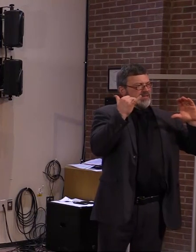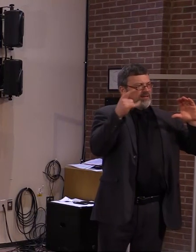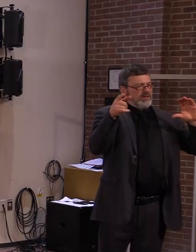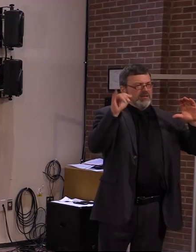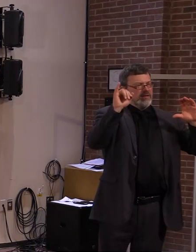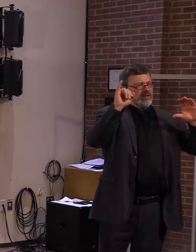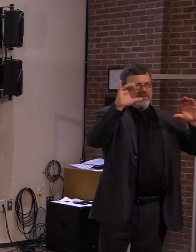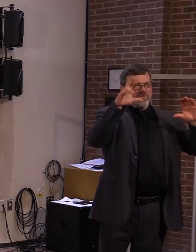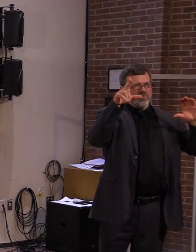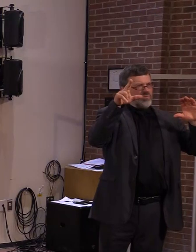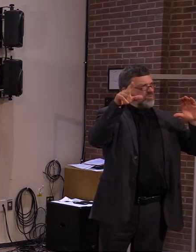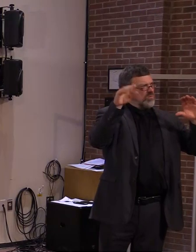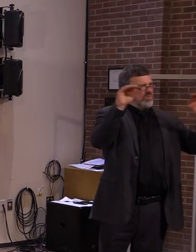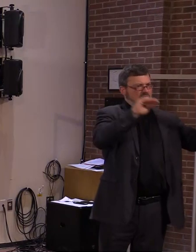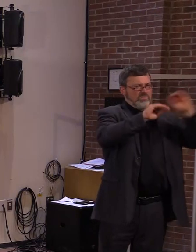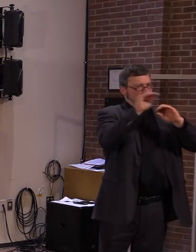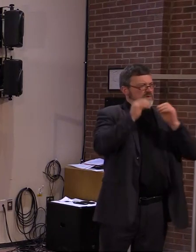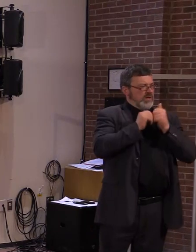them online?